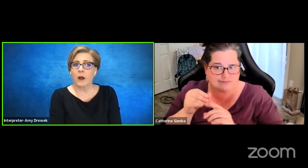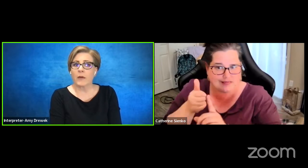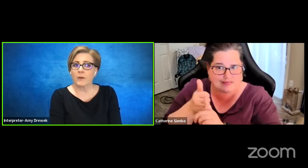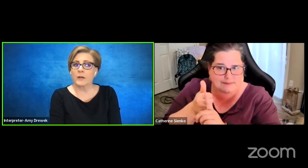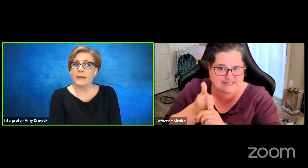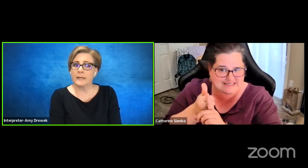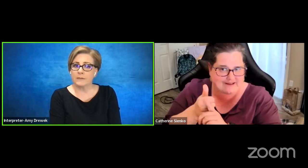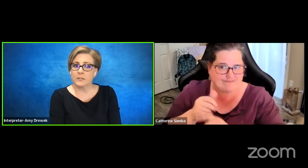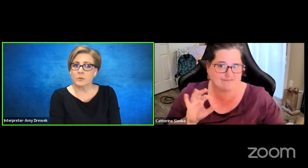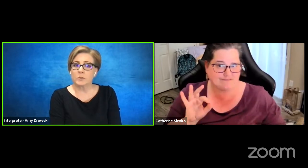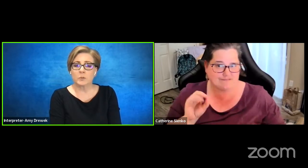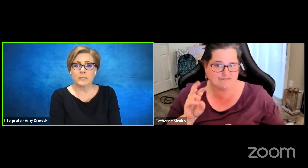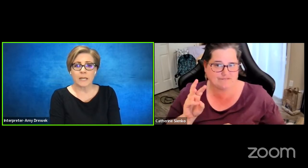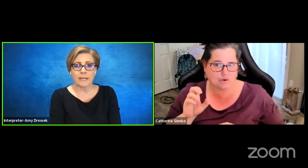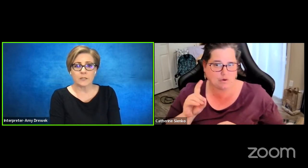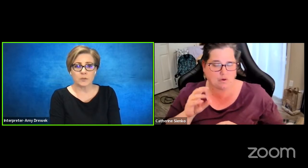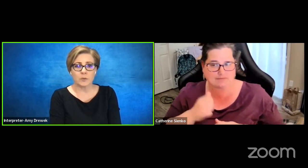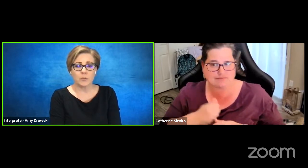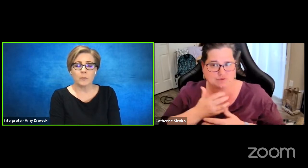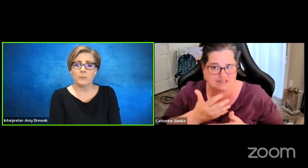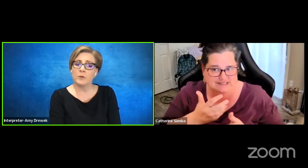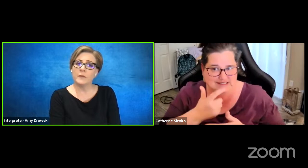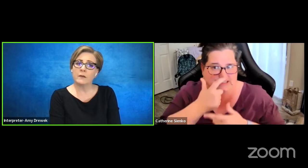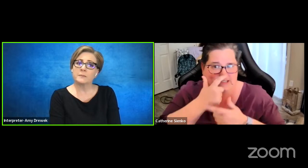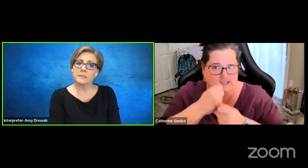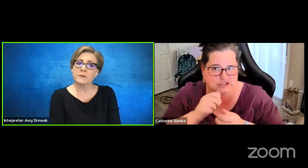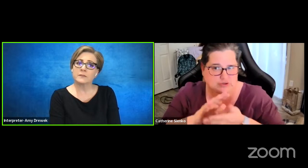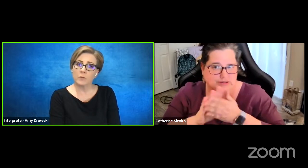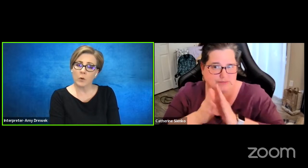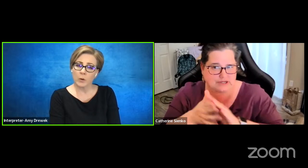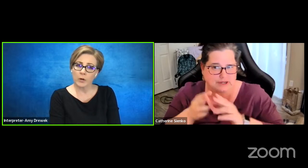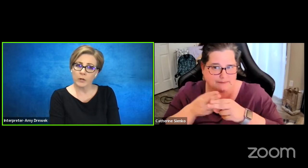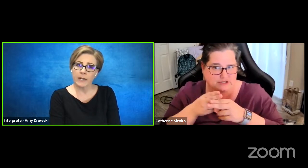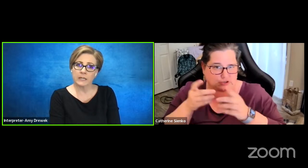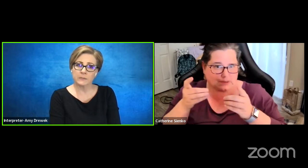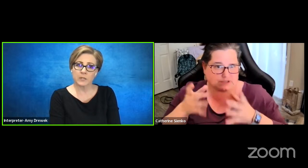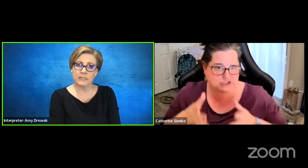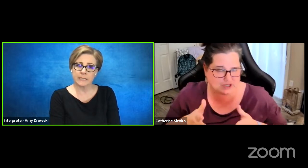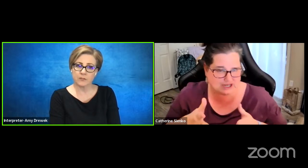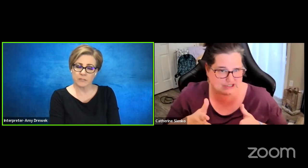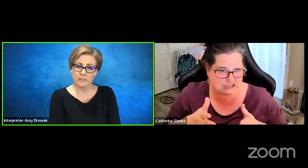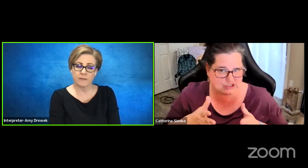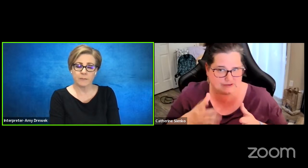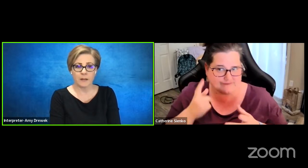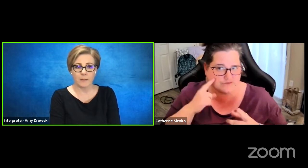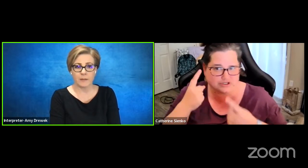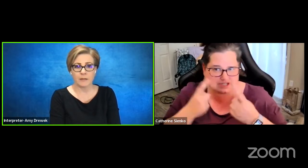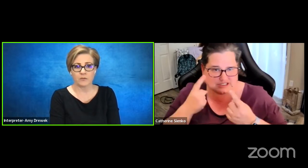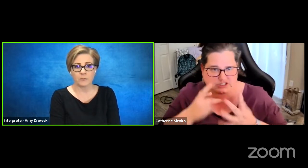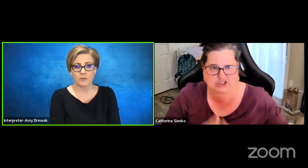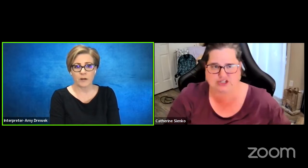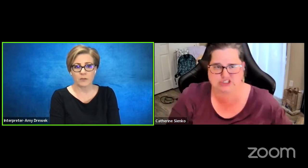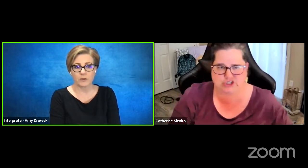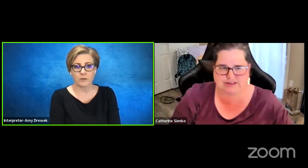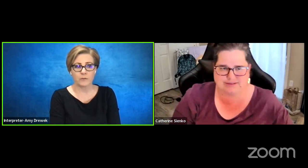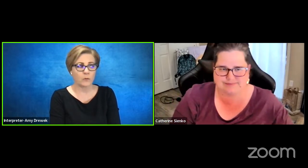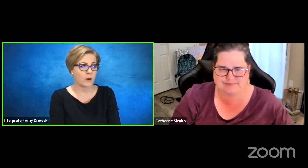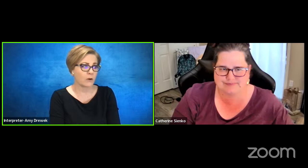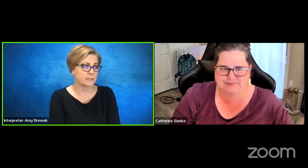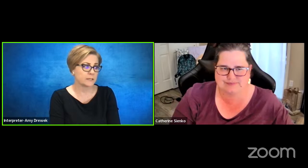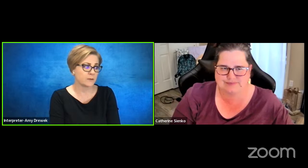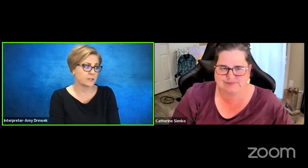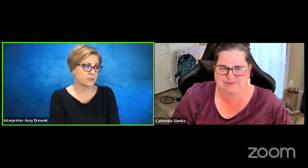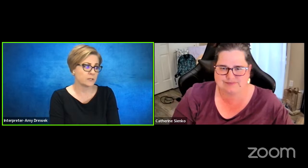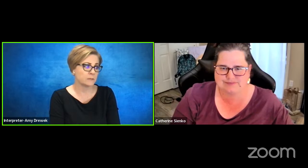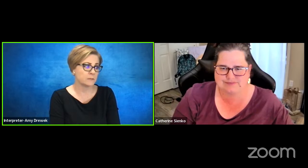I'm not sure if there are other individuals who would like to move themselves forward and express interest of becoming interim